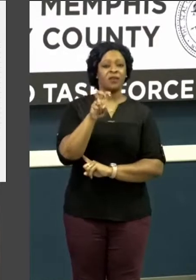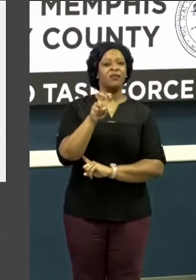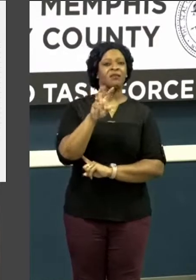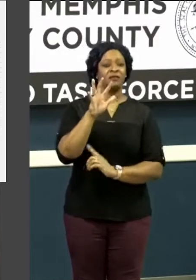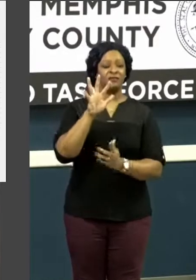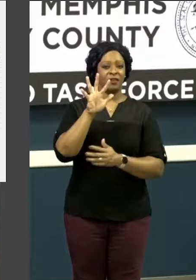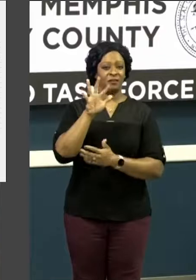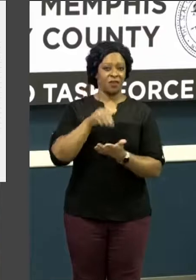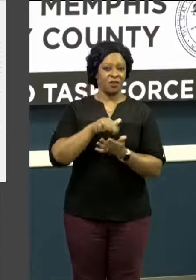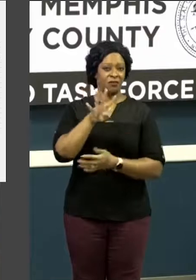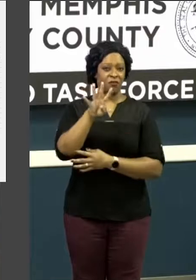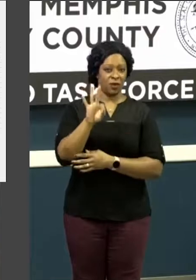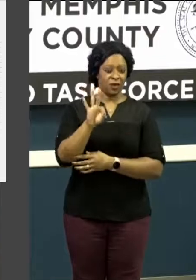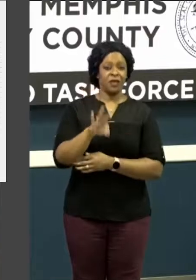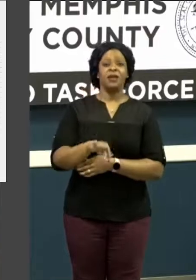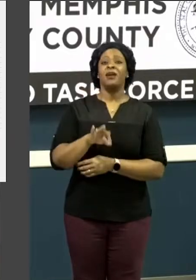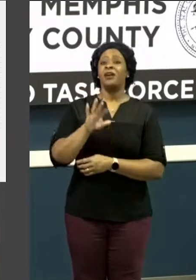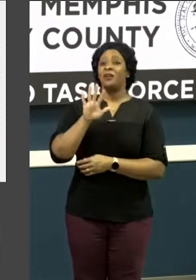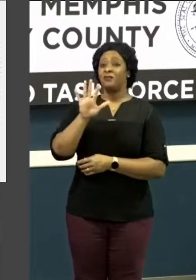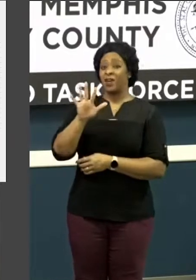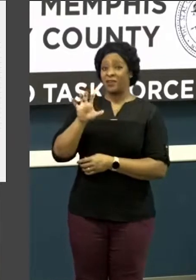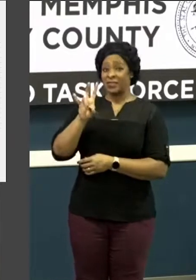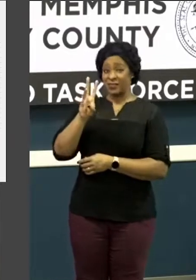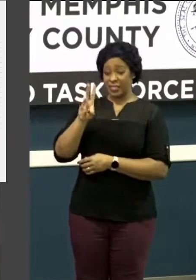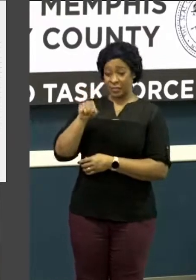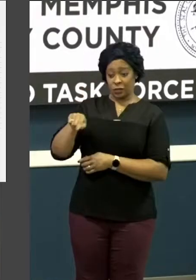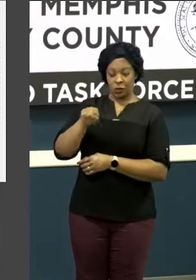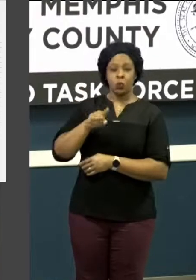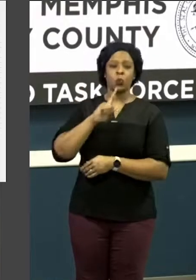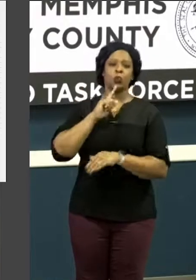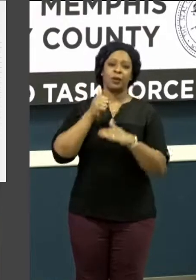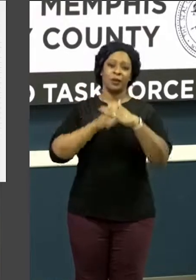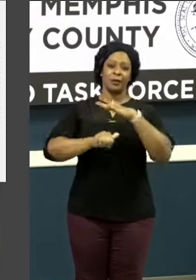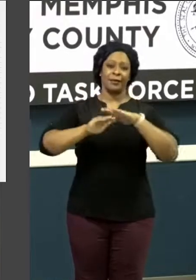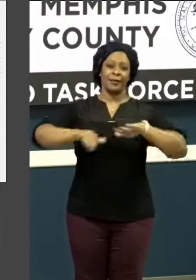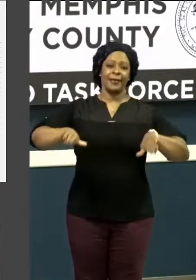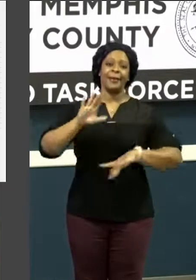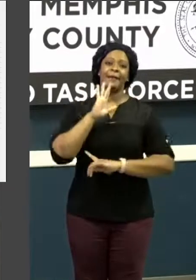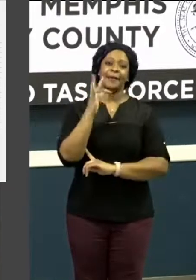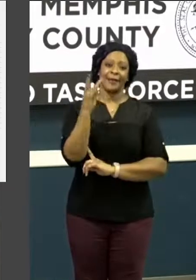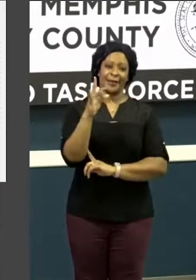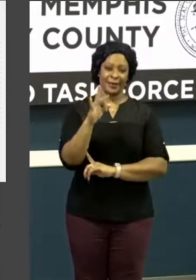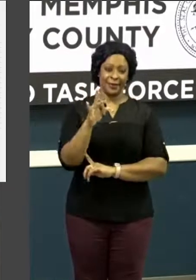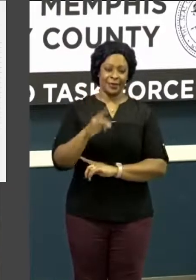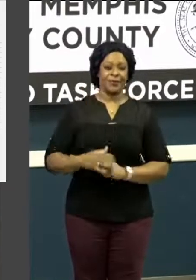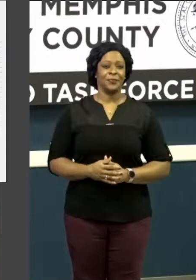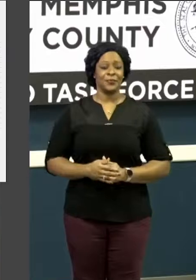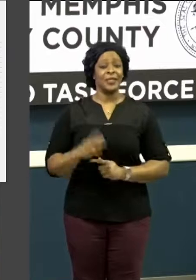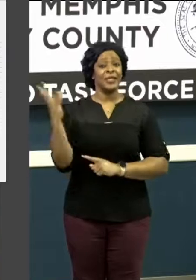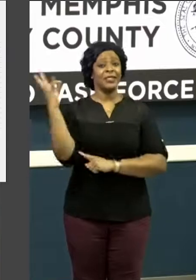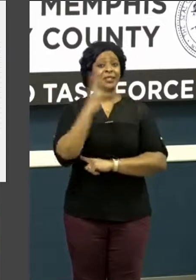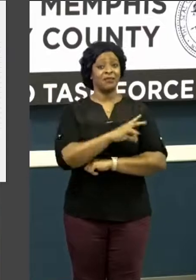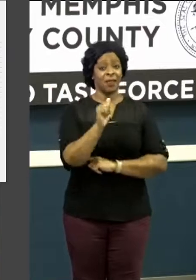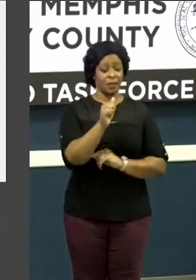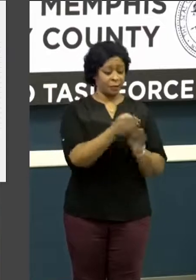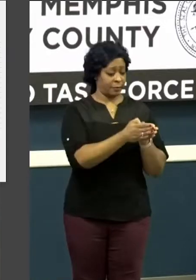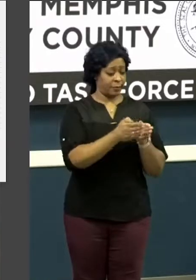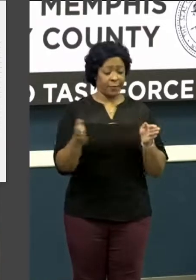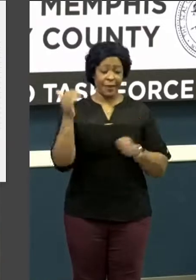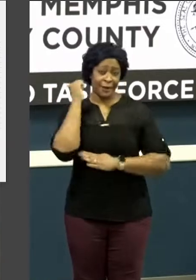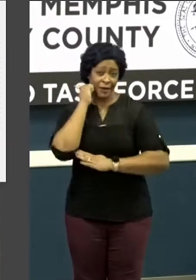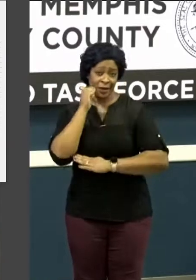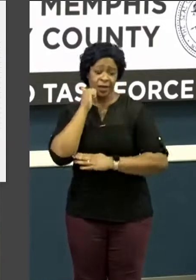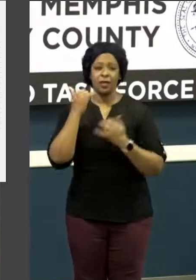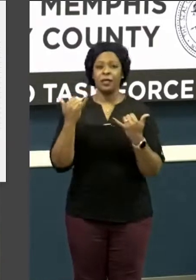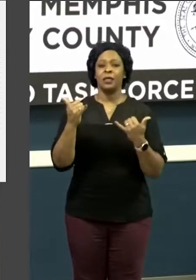2,549. 576 of those new cases are pediatric cases. The 7-day average of cases per day